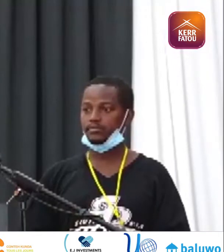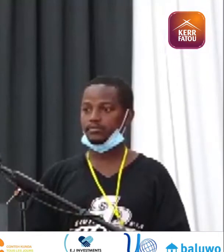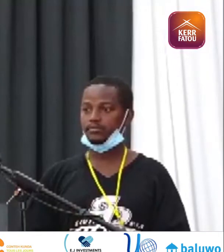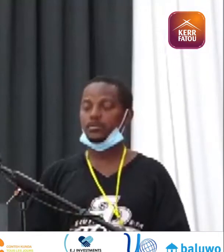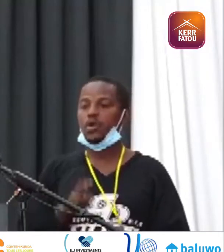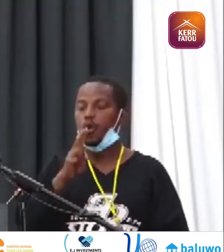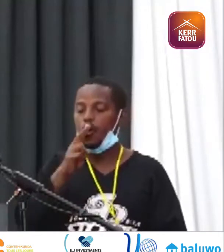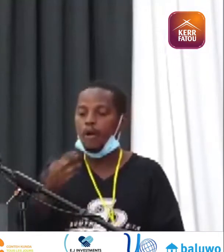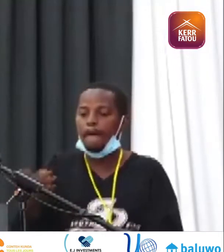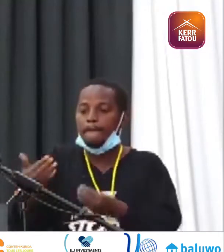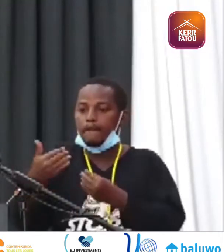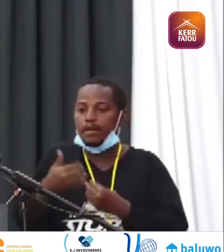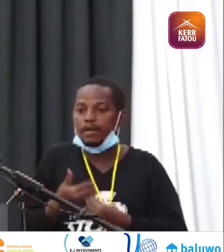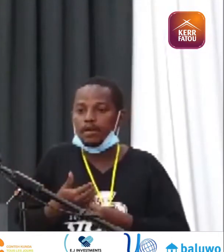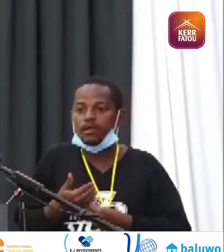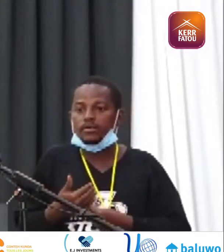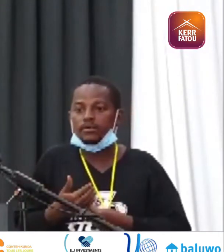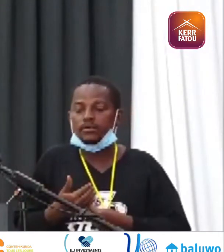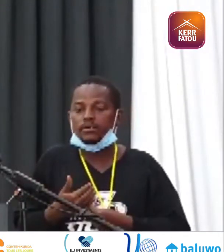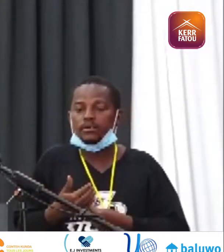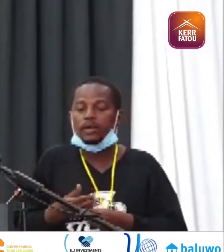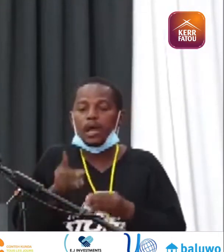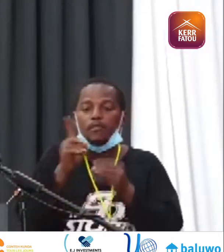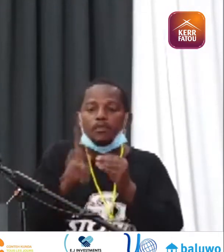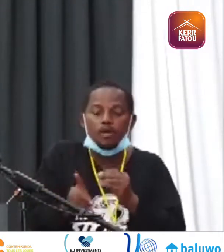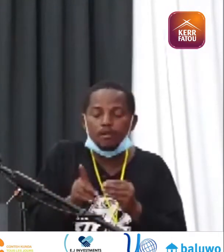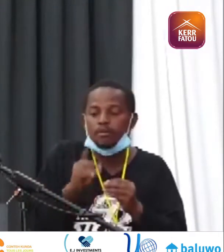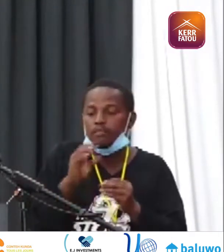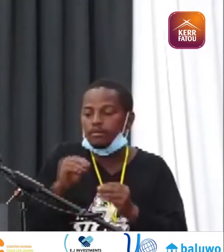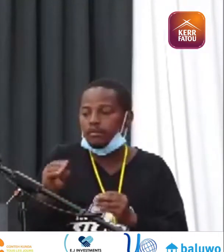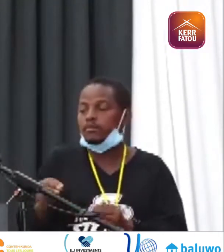who brought in the threshold program